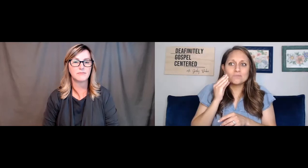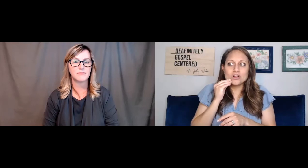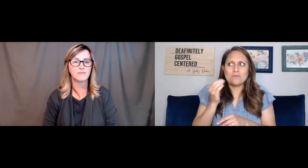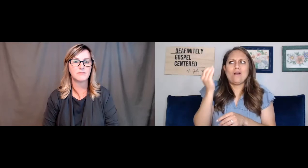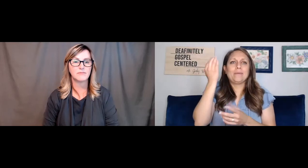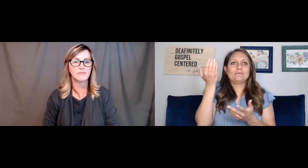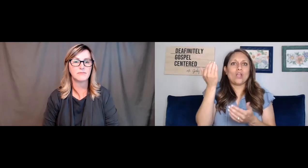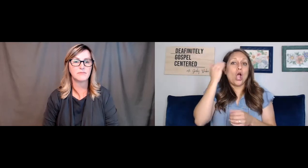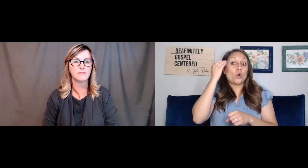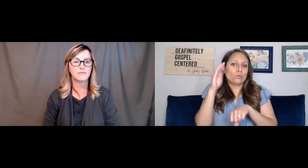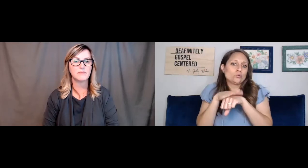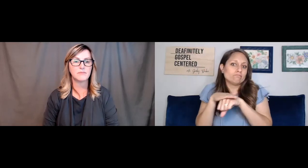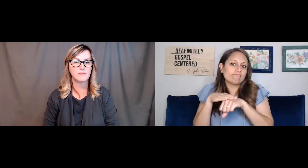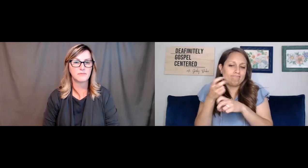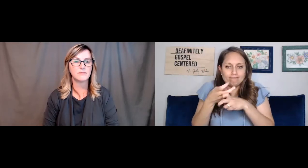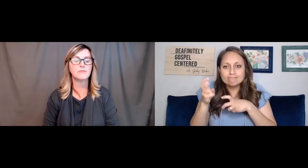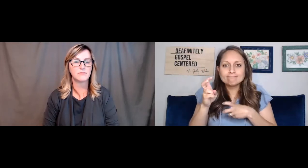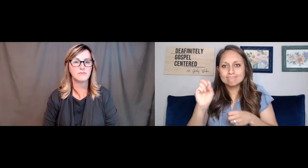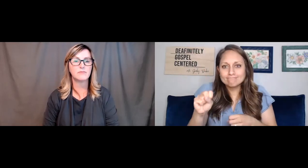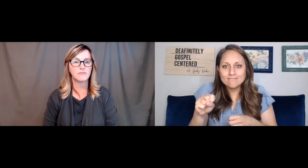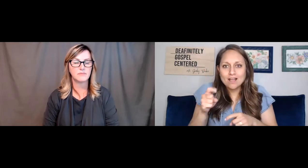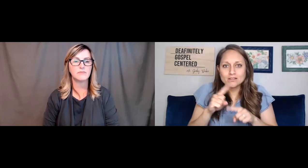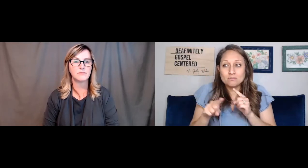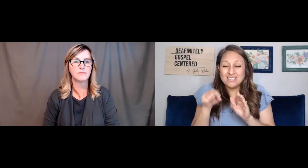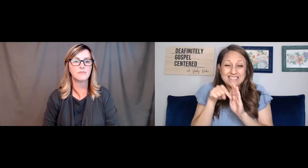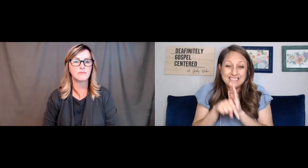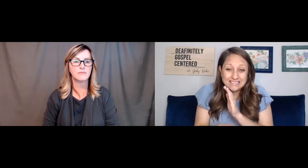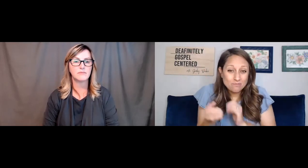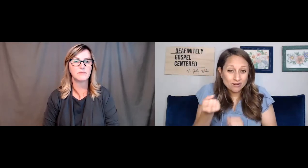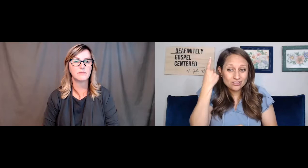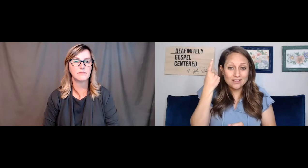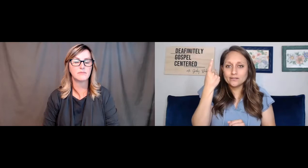Never really thought about that part in that way before.